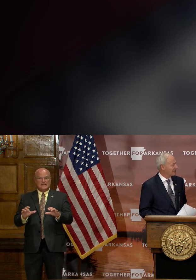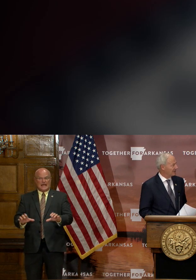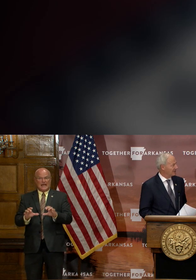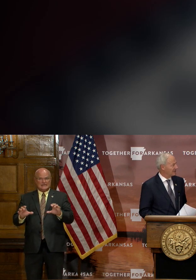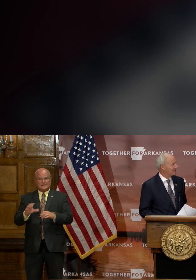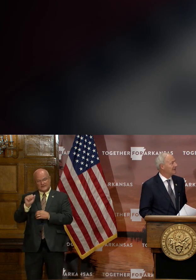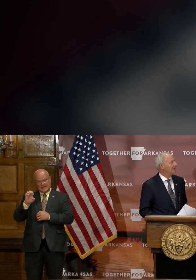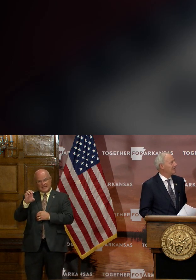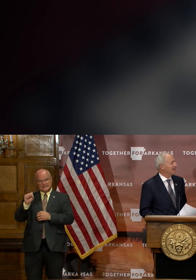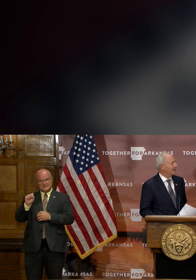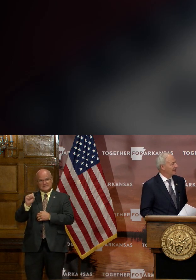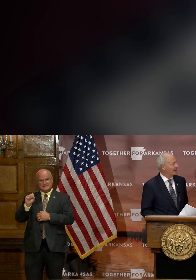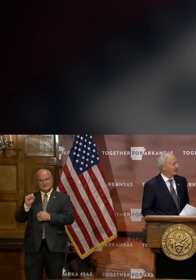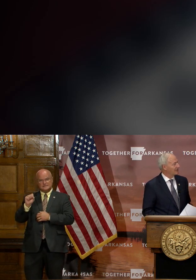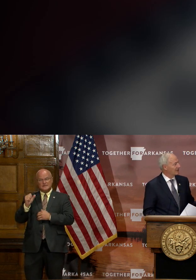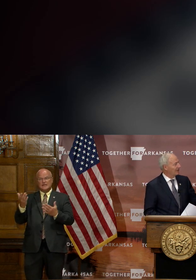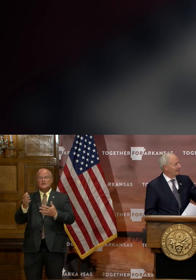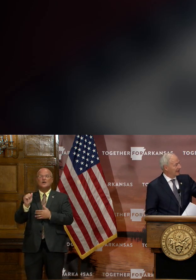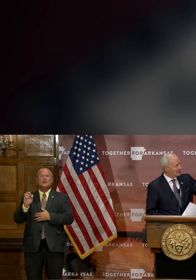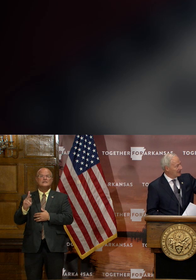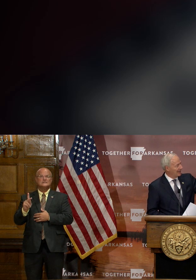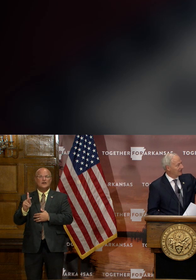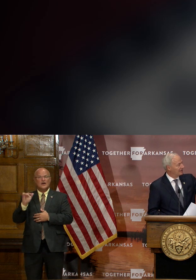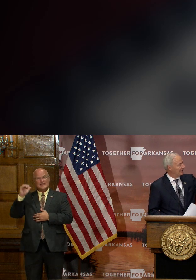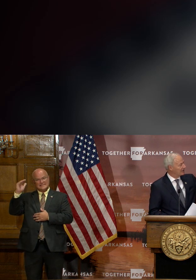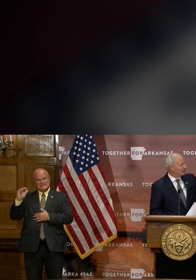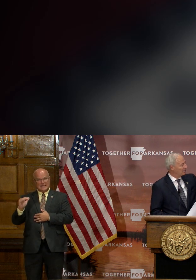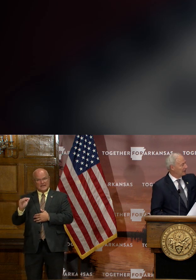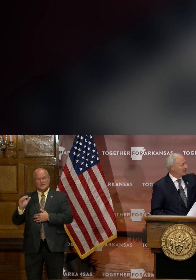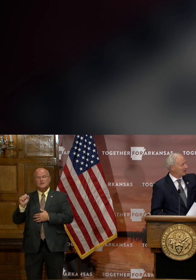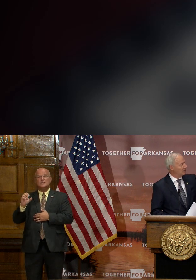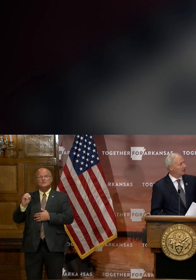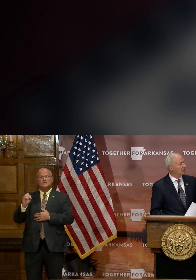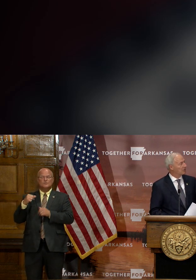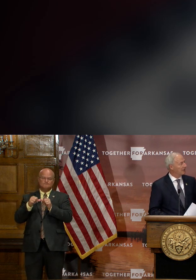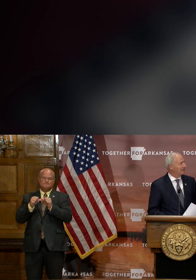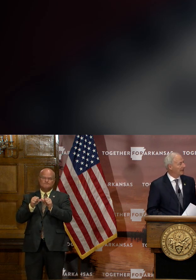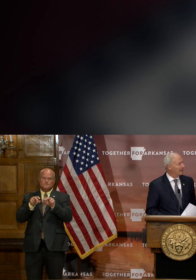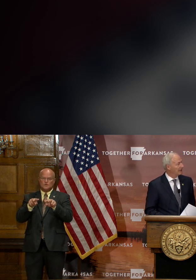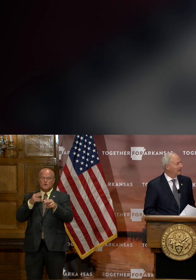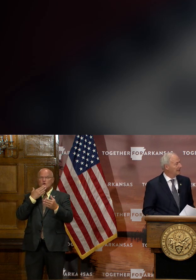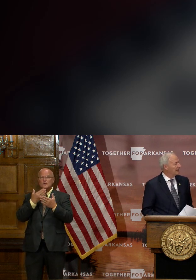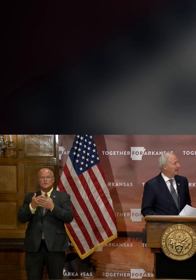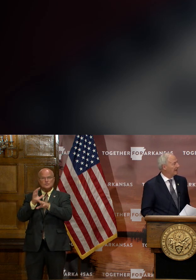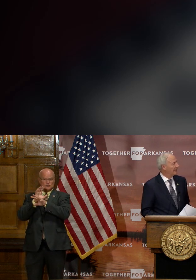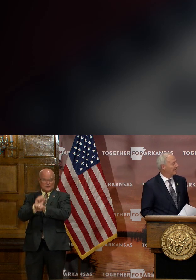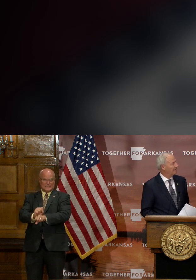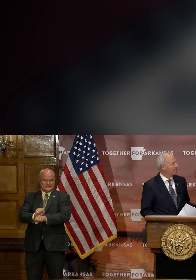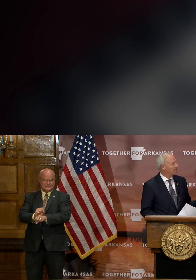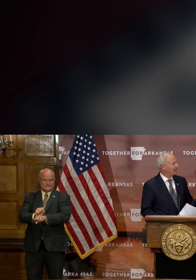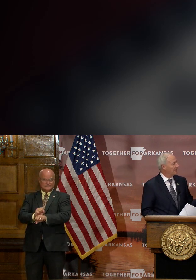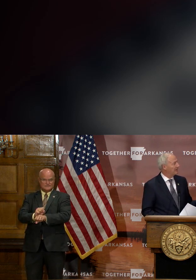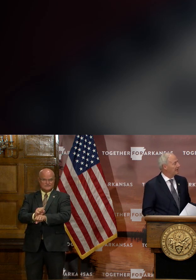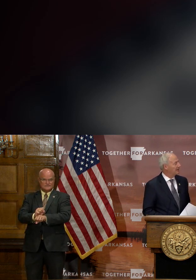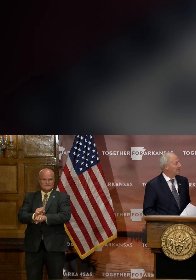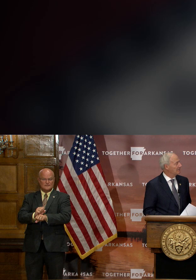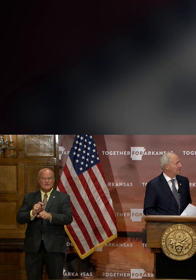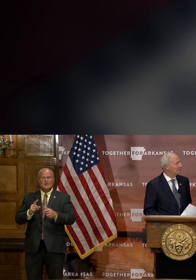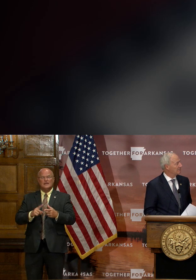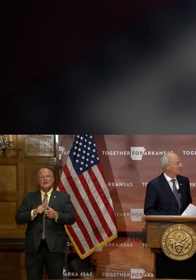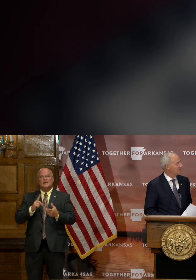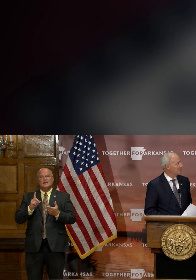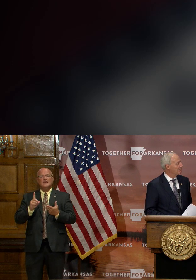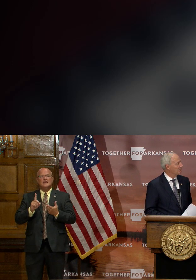active cases in Arkansas, that's down, and so we continue a good trend there. And